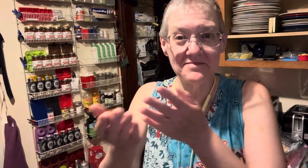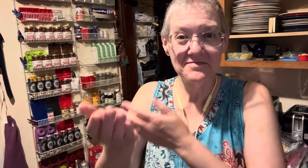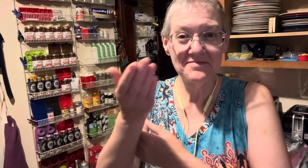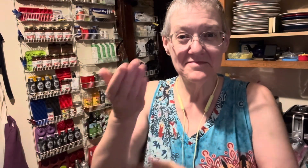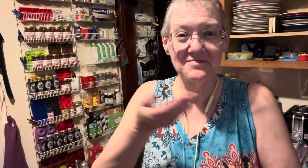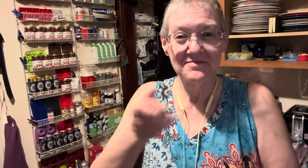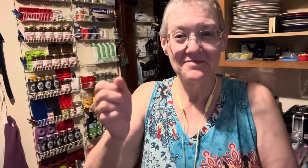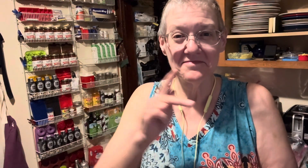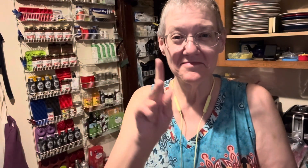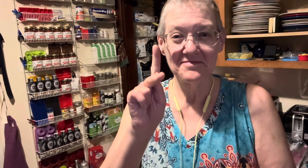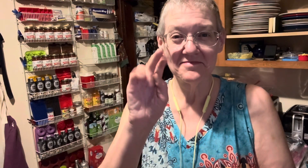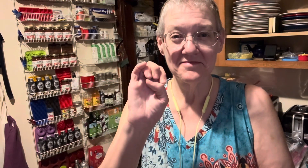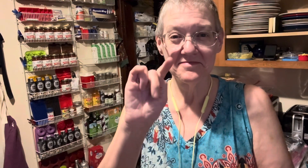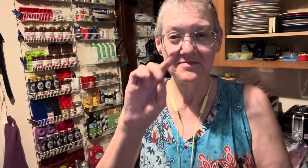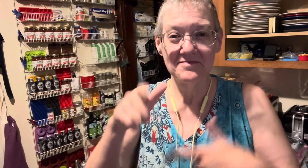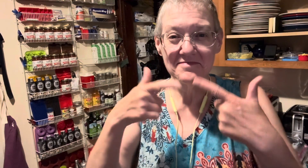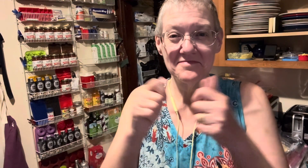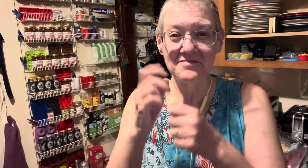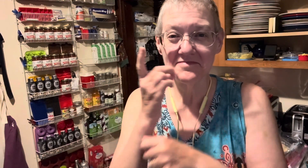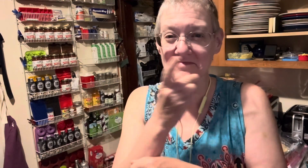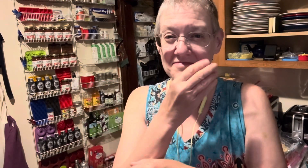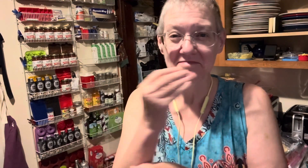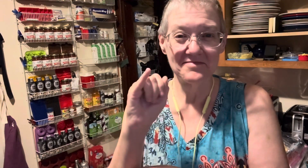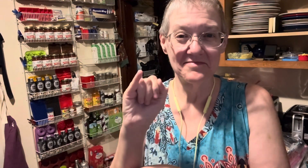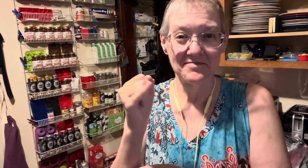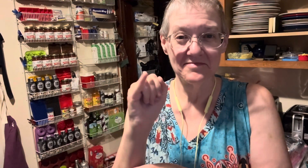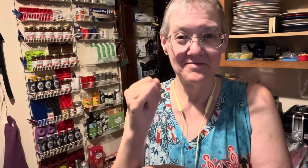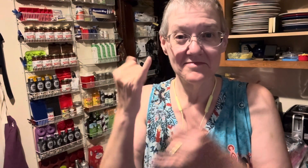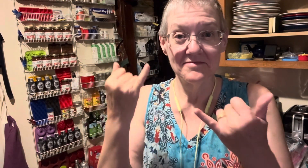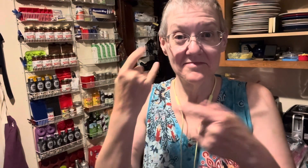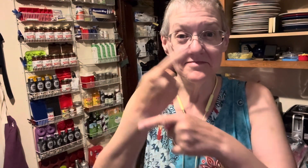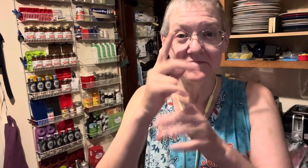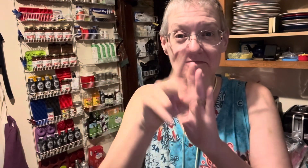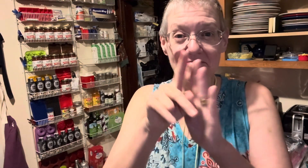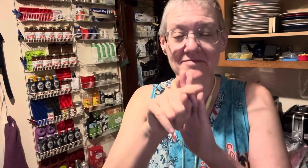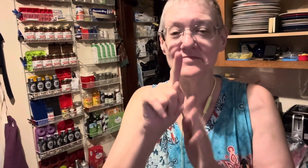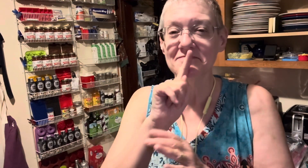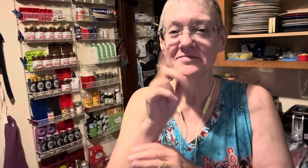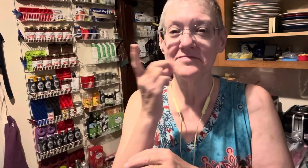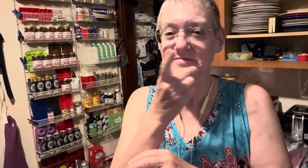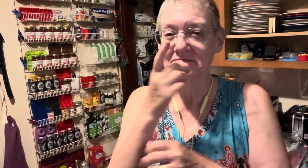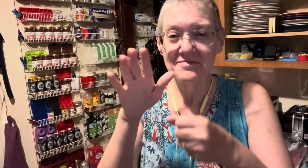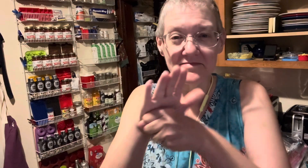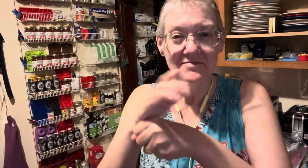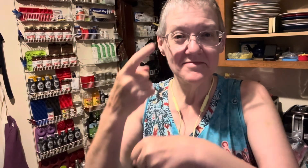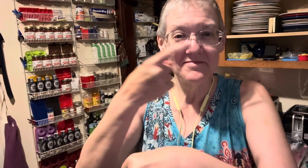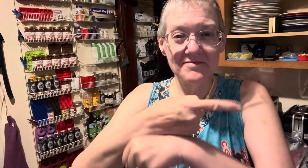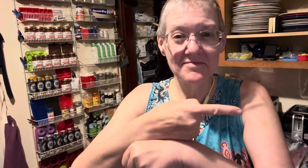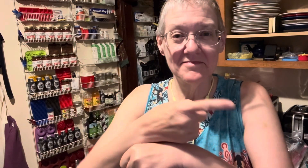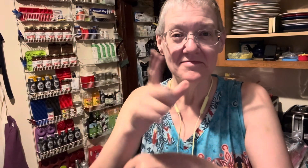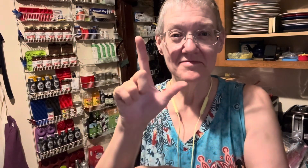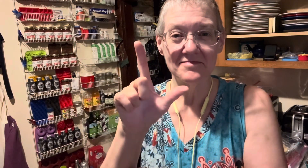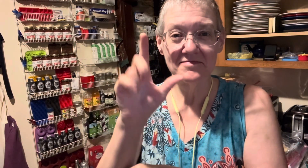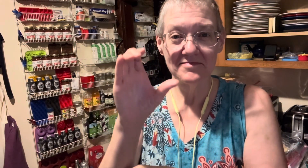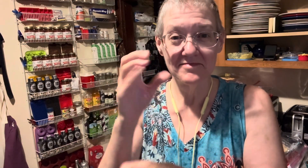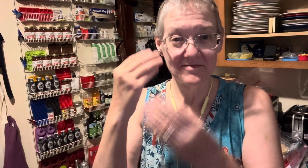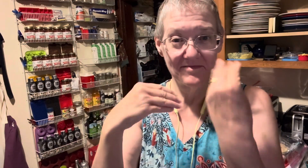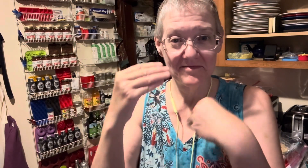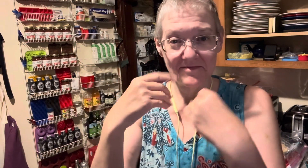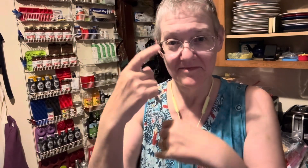Good morning and welcome back to Keto Living with Dale and Judith. Today's video is Dale's full day of low-carb